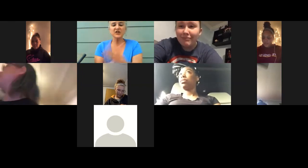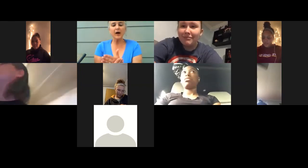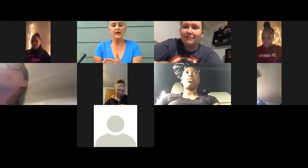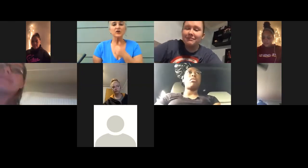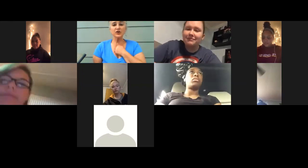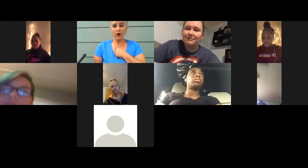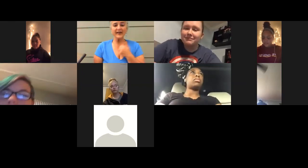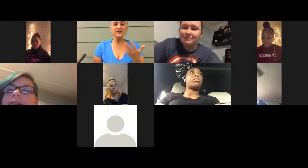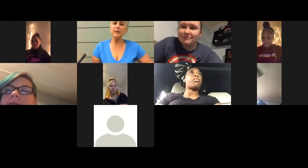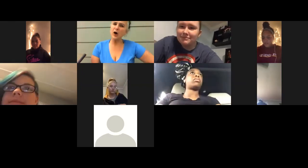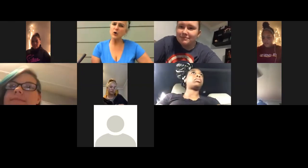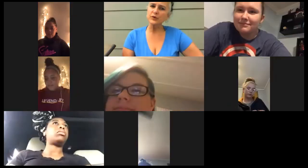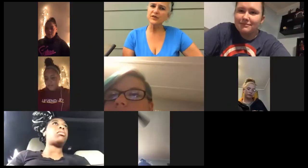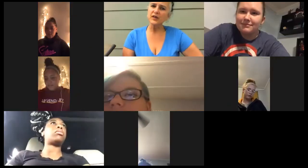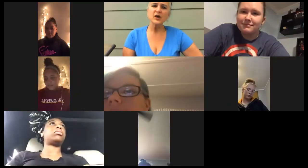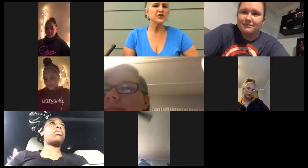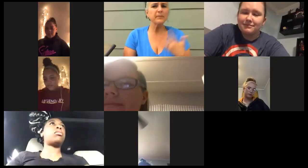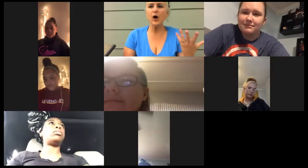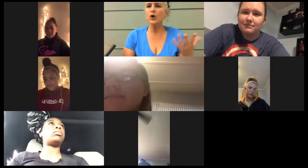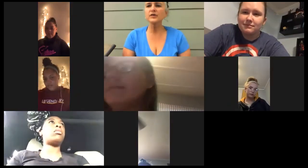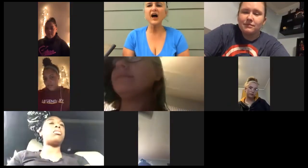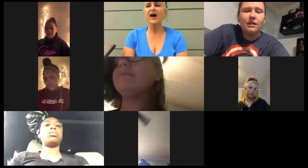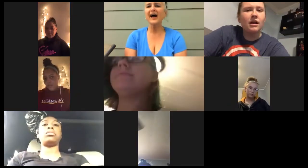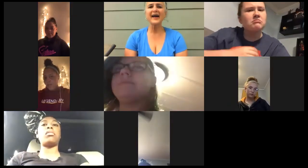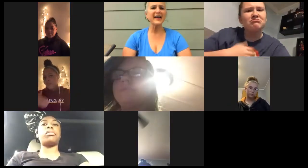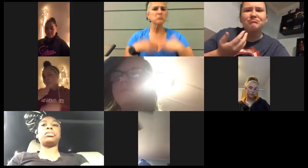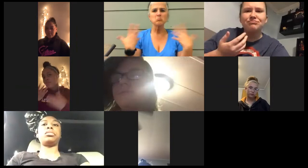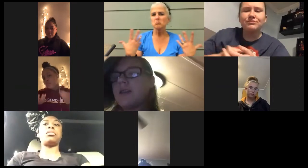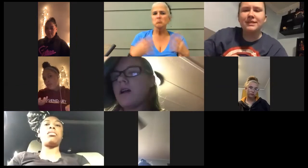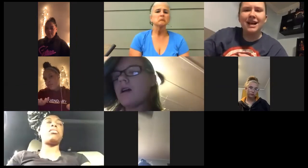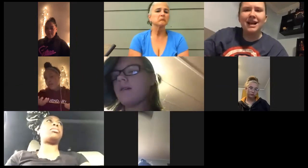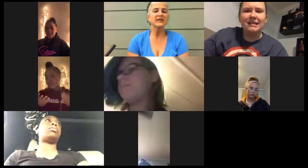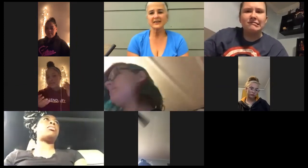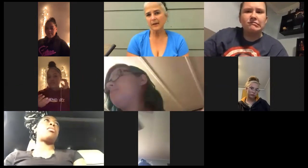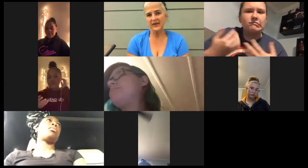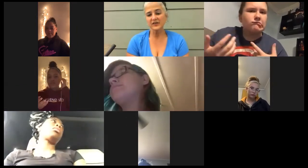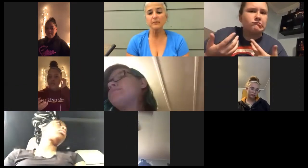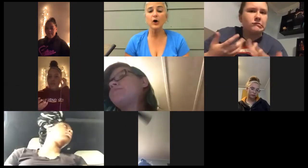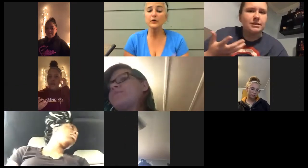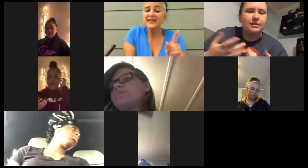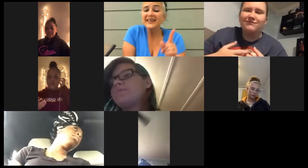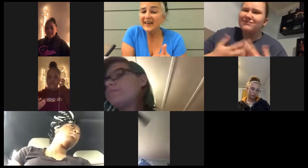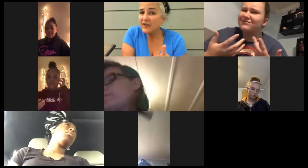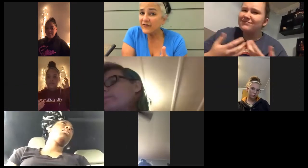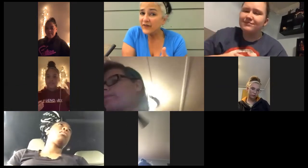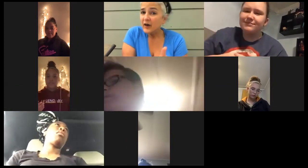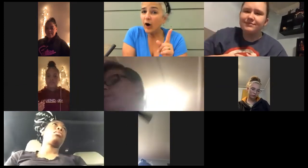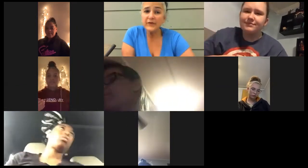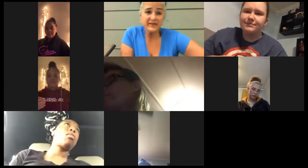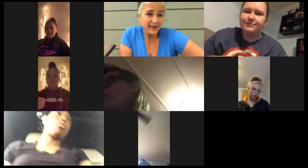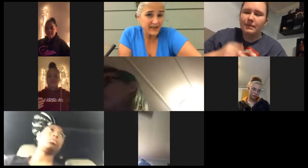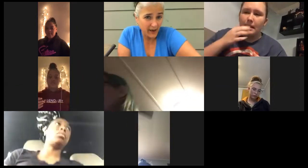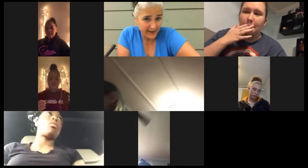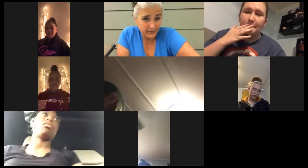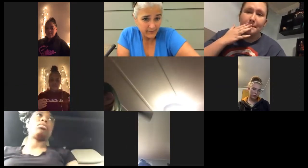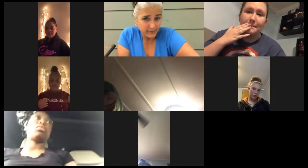So we did stop, sorry. Suppose I need something. Suppose and if